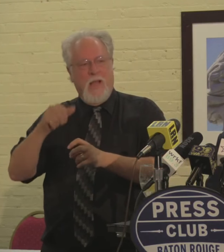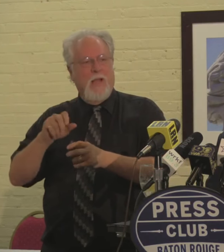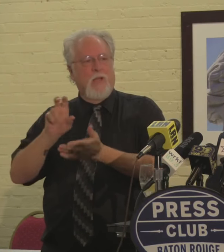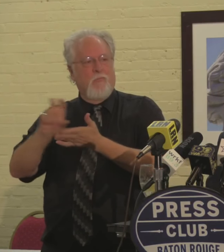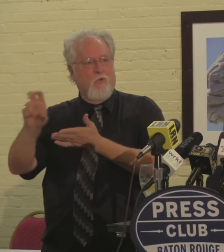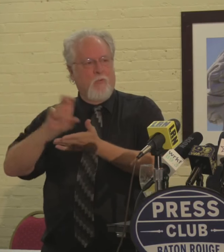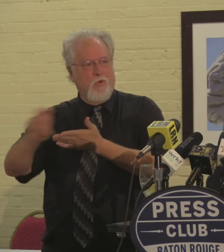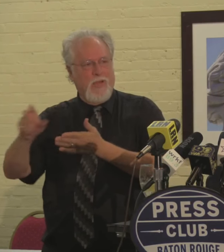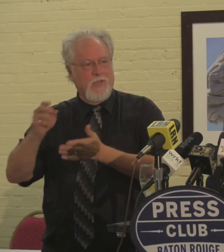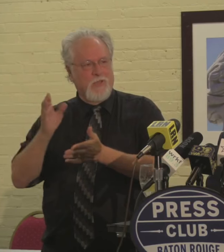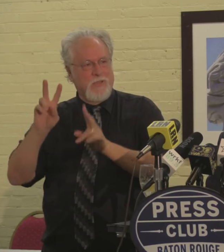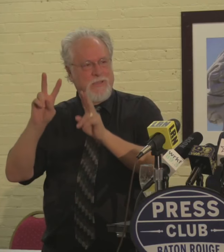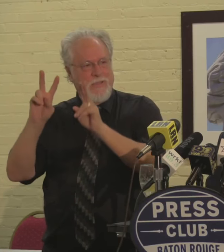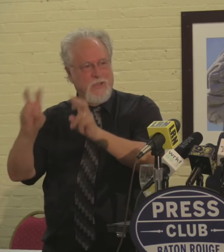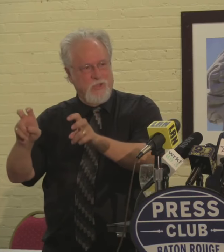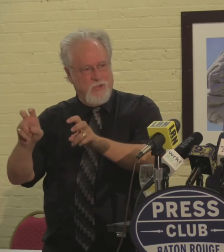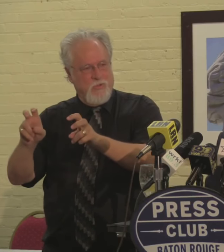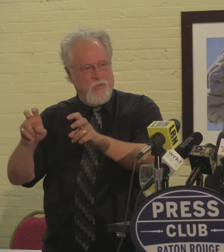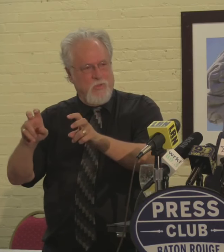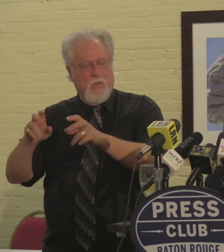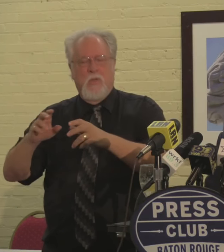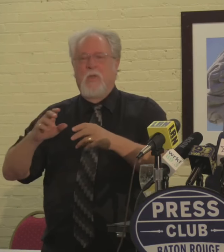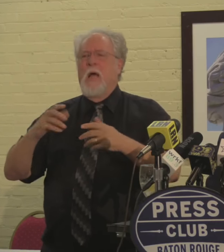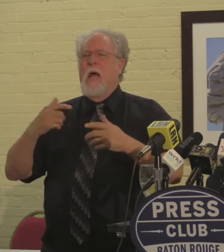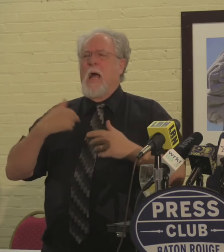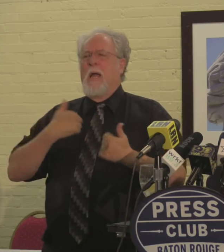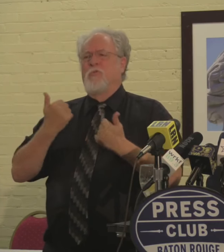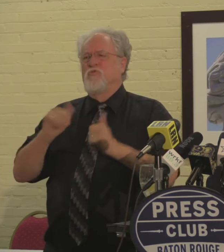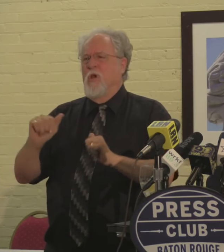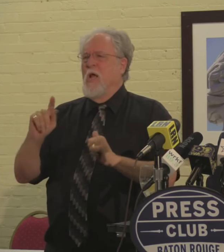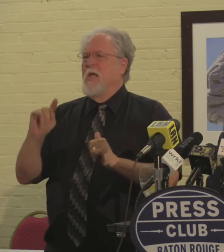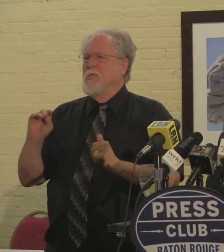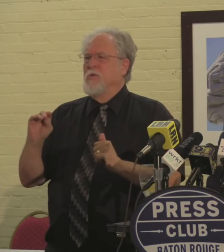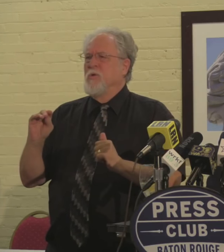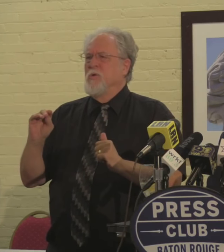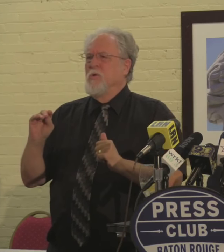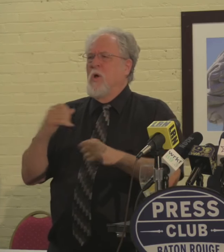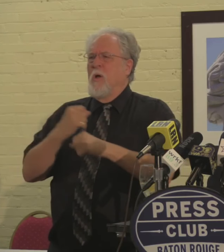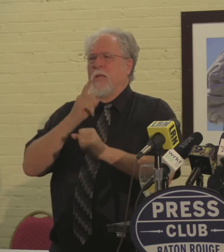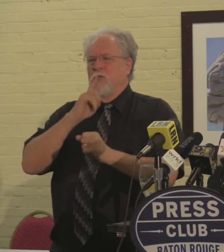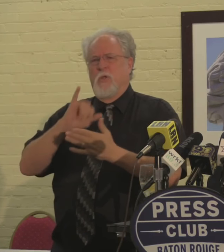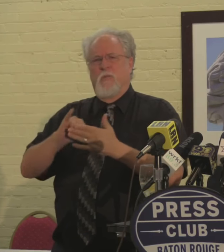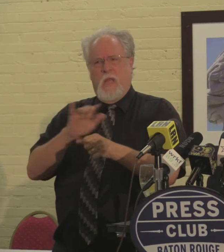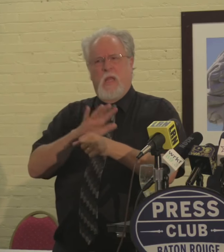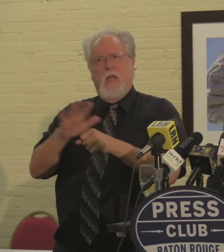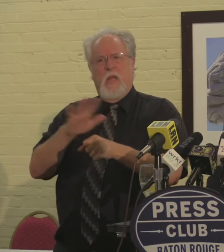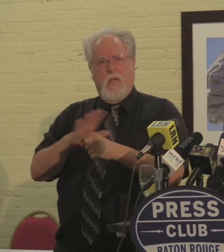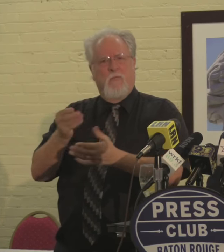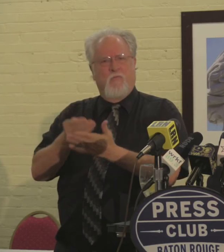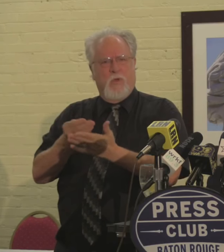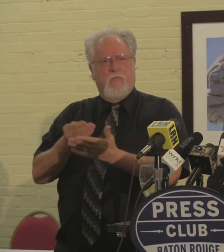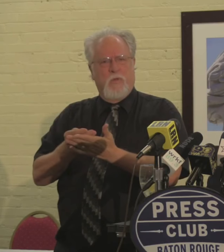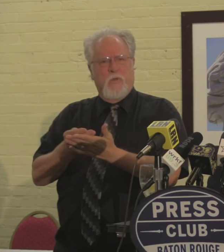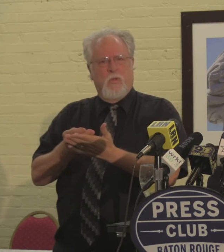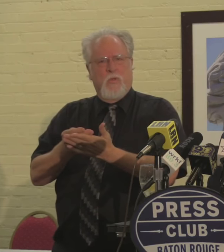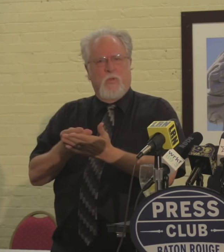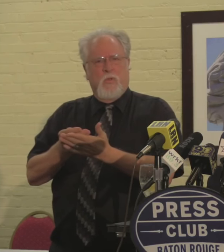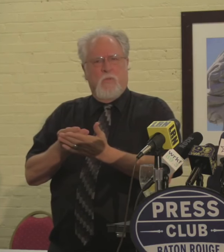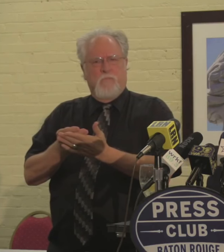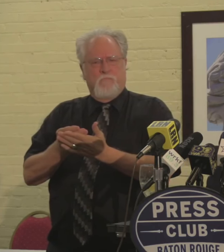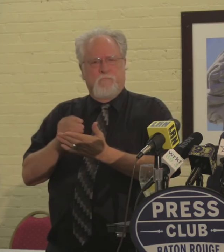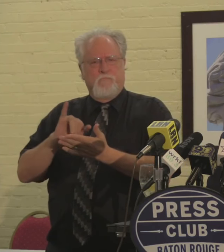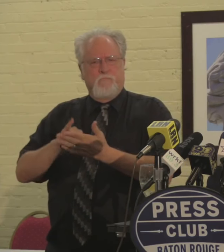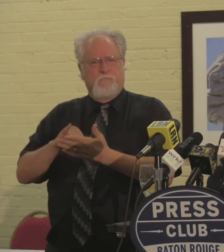appropriations issue in the meantime. Now, I'm trying to make sure that there's enough revenue that Representative